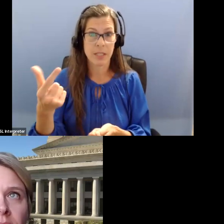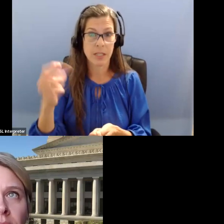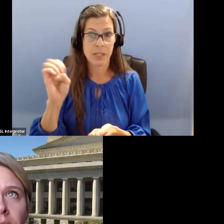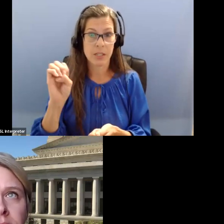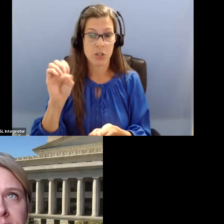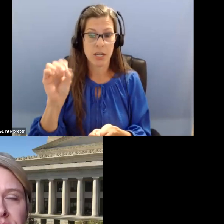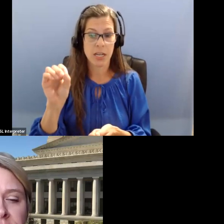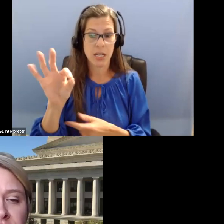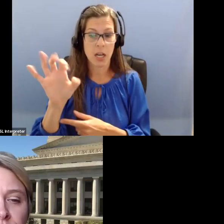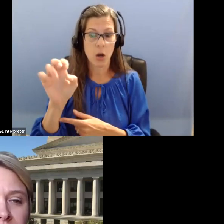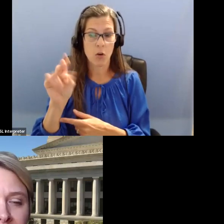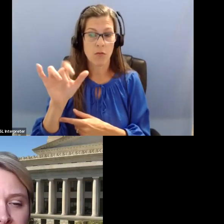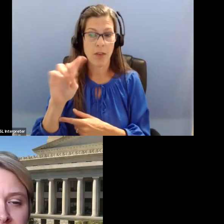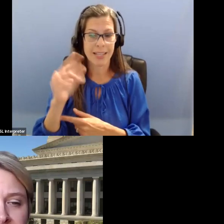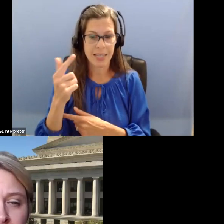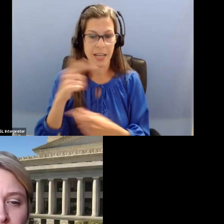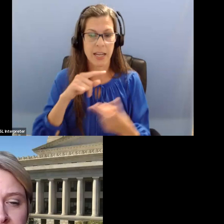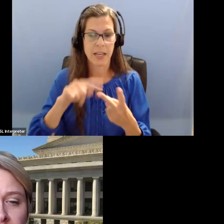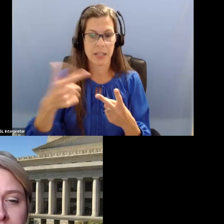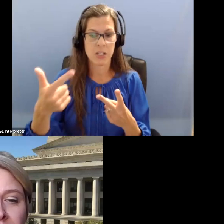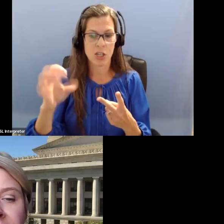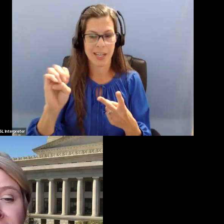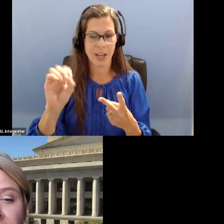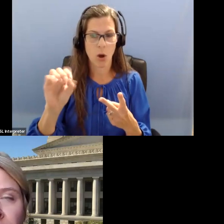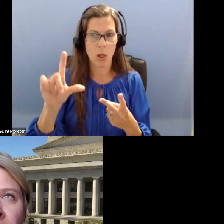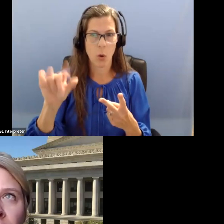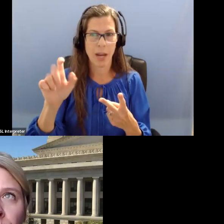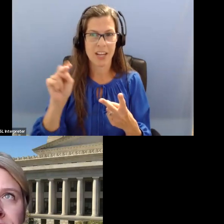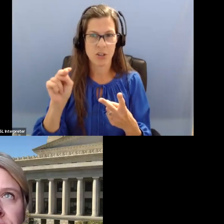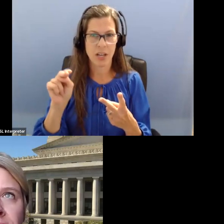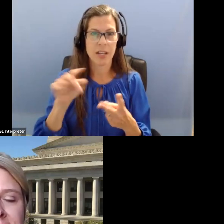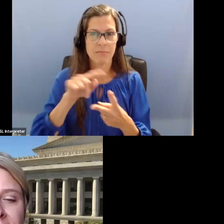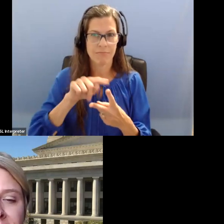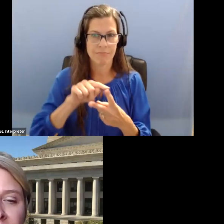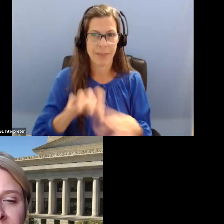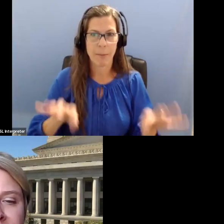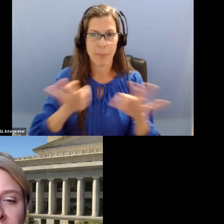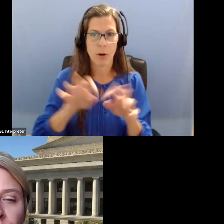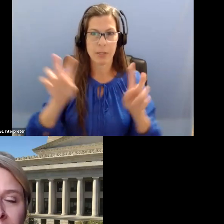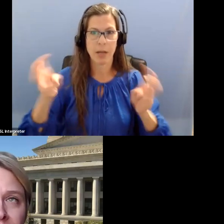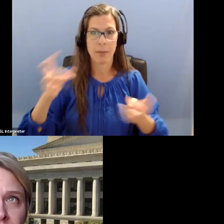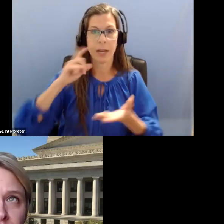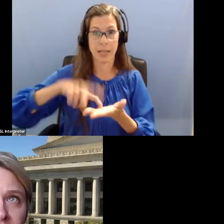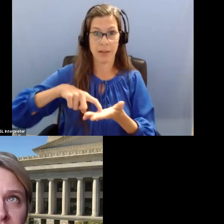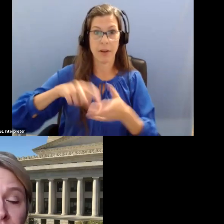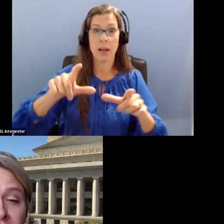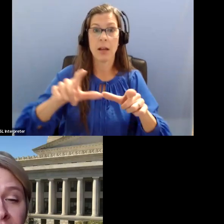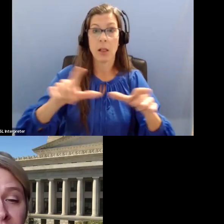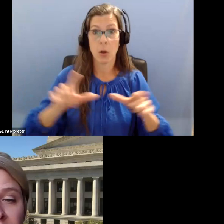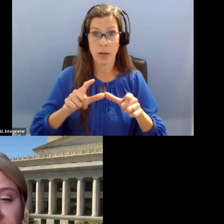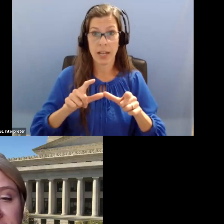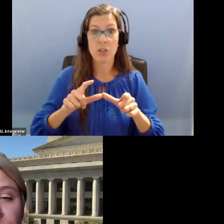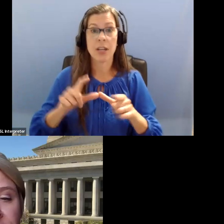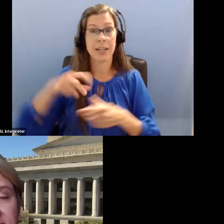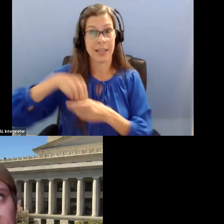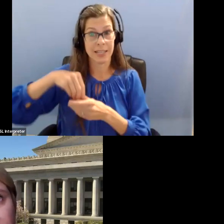Geofencing, in addition to geolocation, is an important topic right now, which identifies a location within a certain